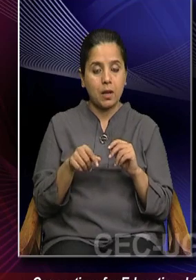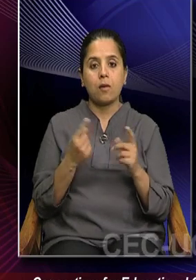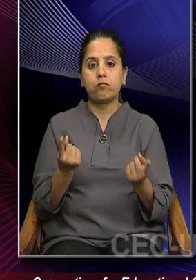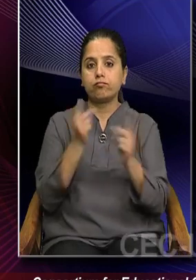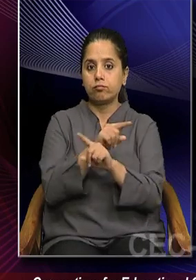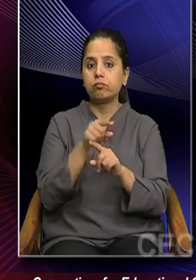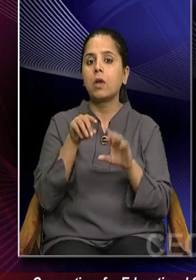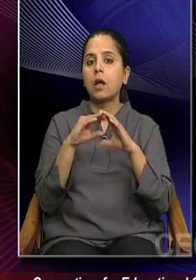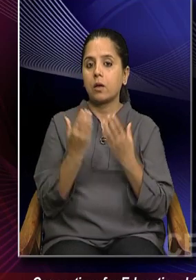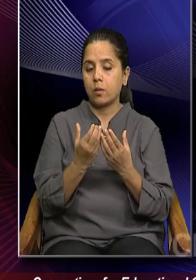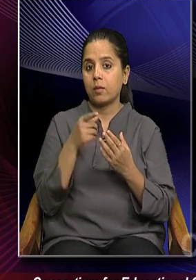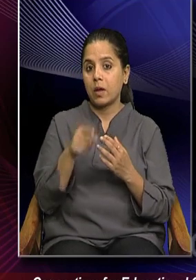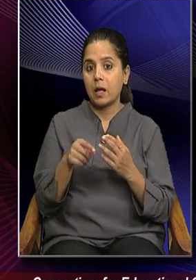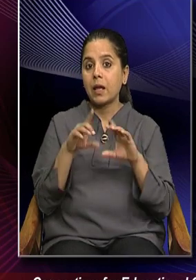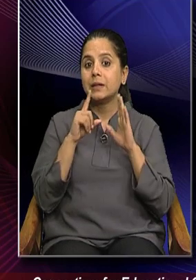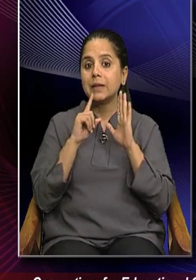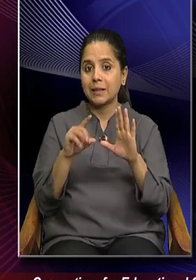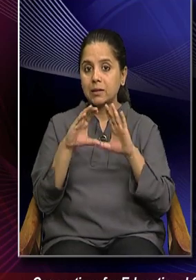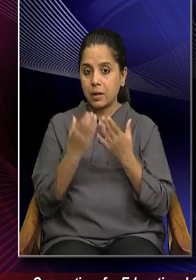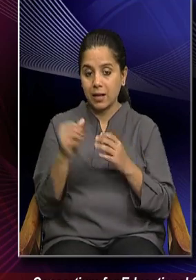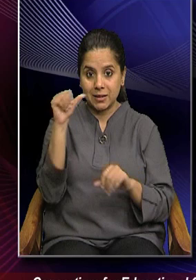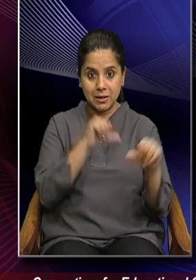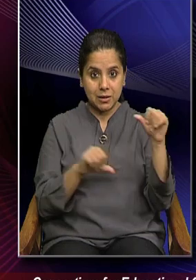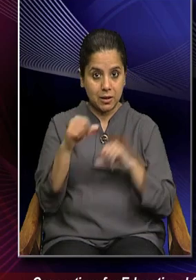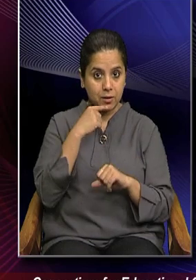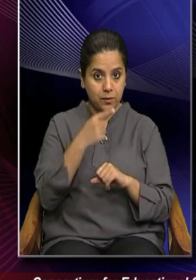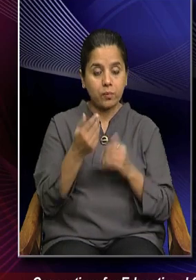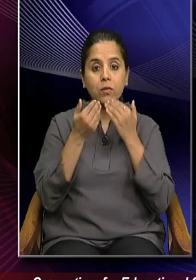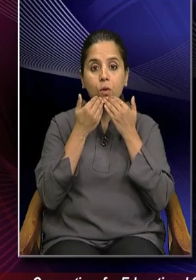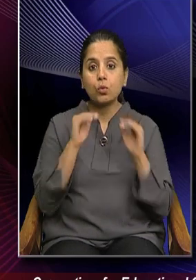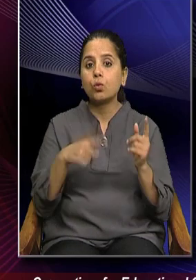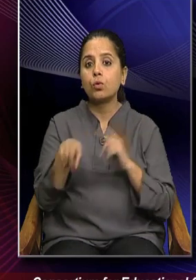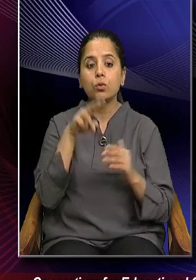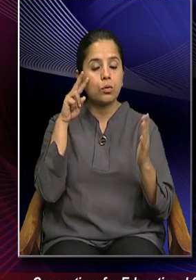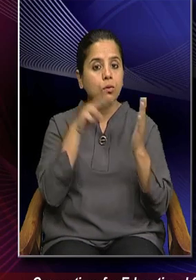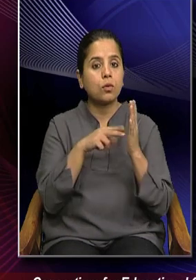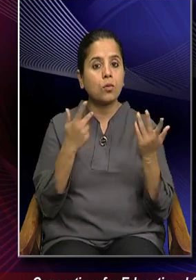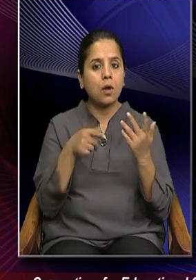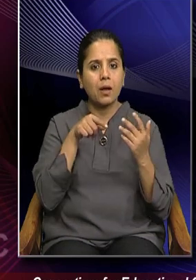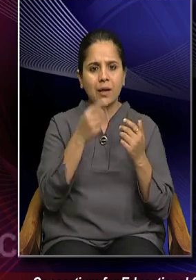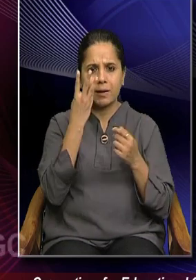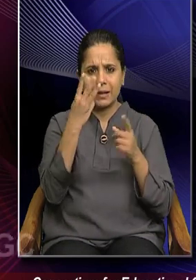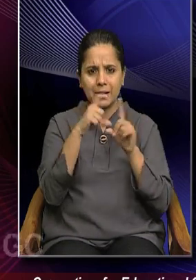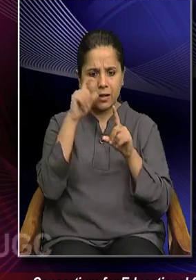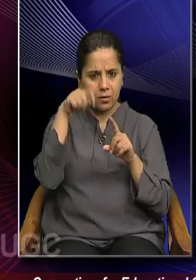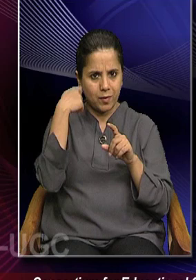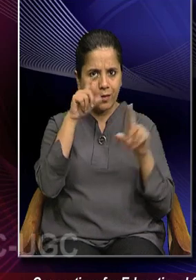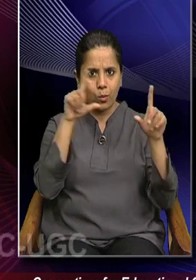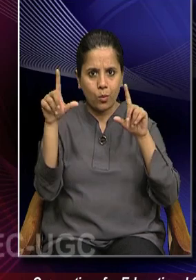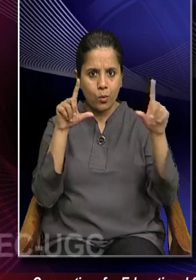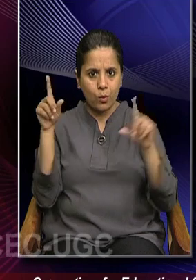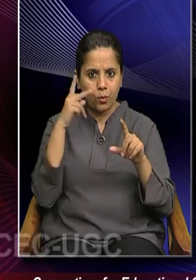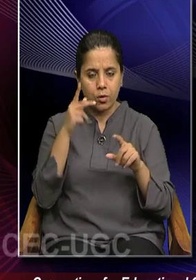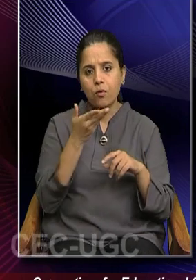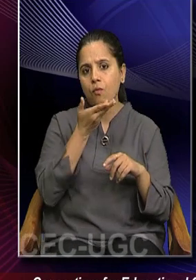classrooms. For grade 6, that is science, students watch an animated video on